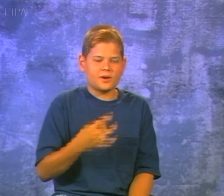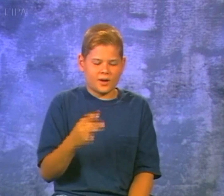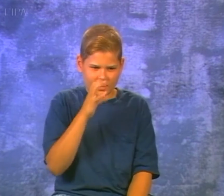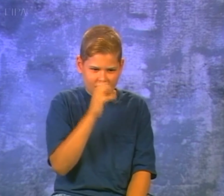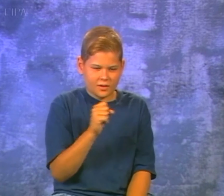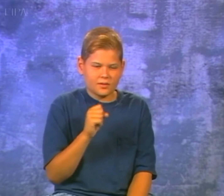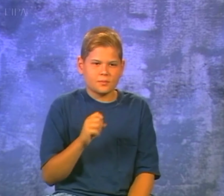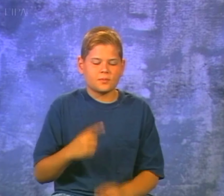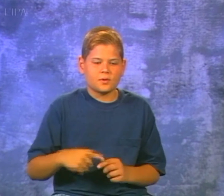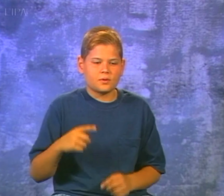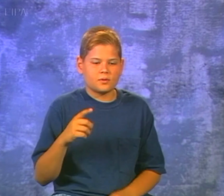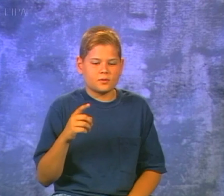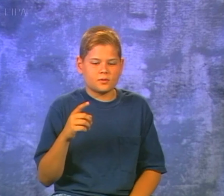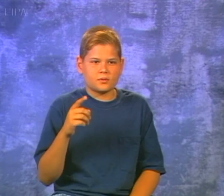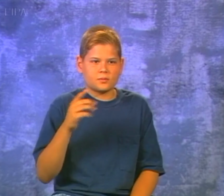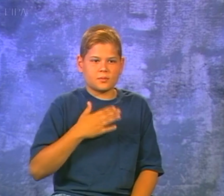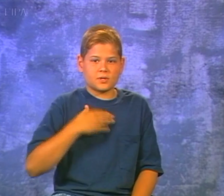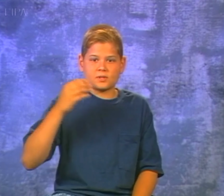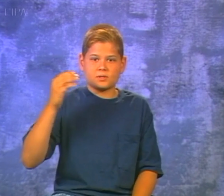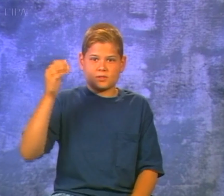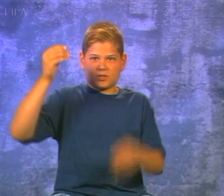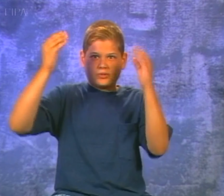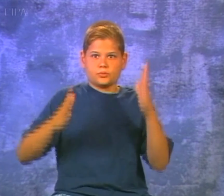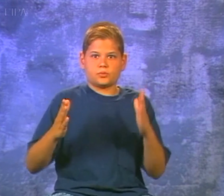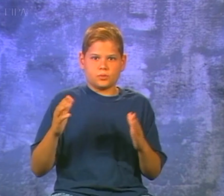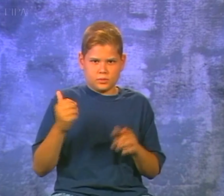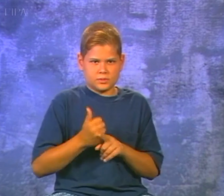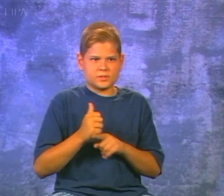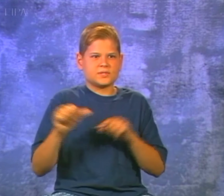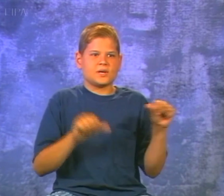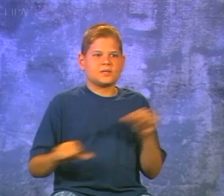Oh, I really enjoy learning about the small stuff, like atoms.